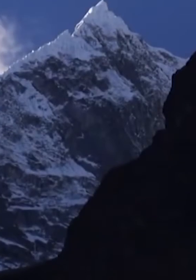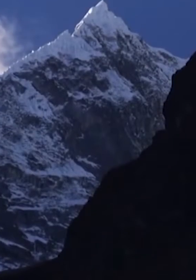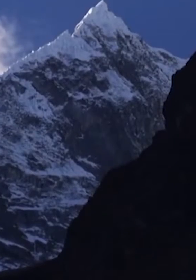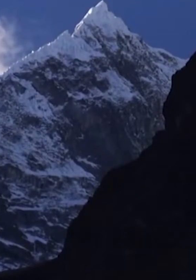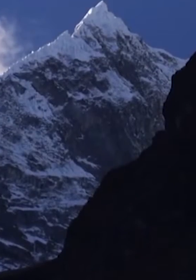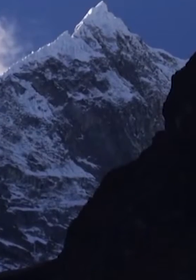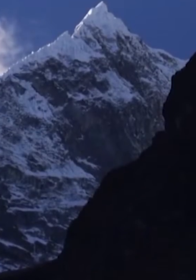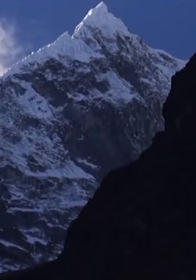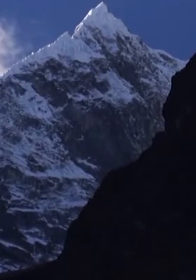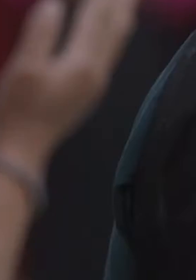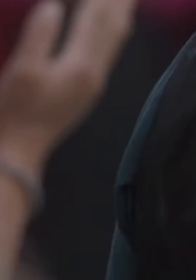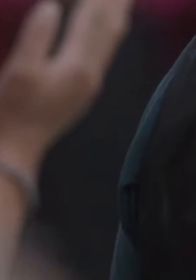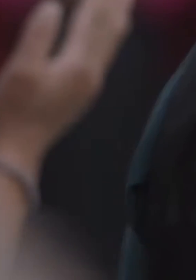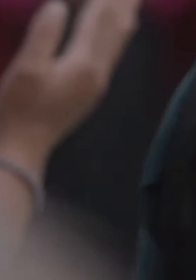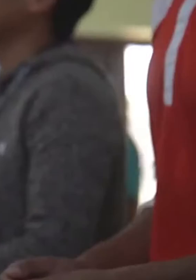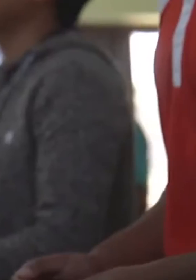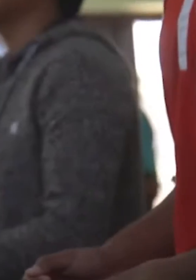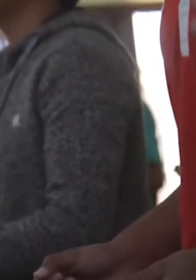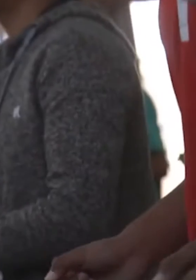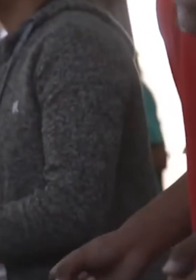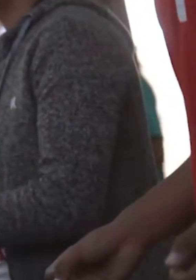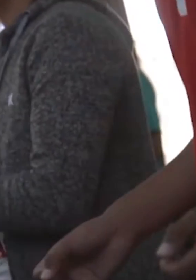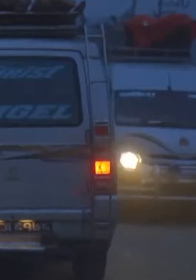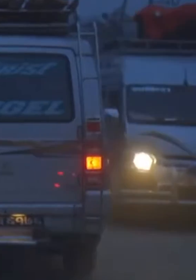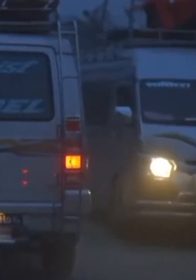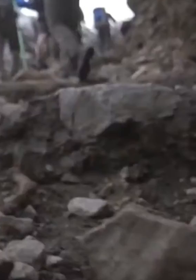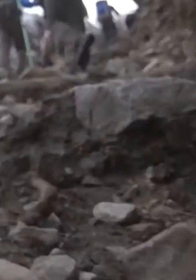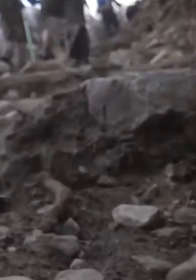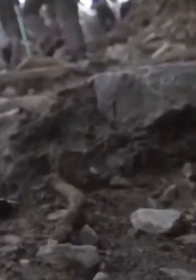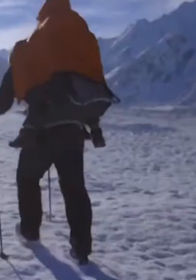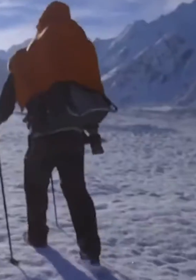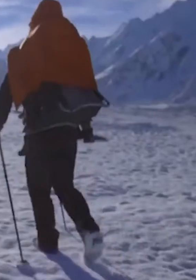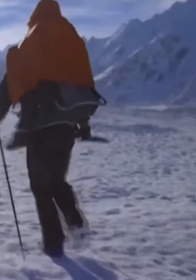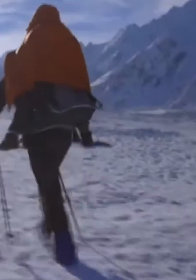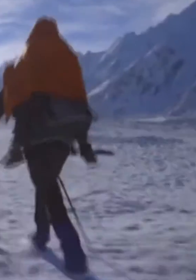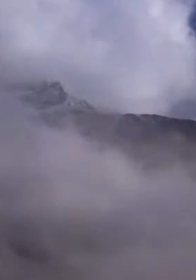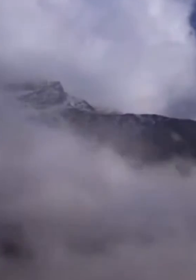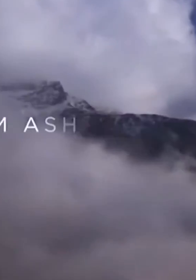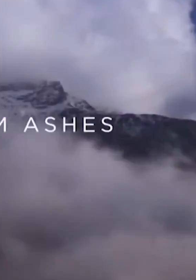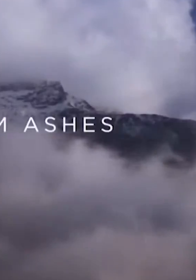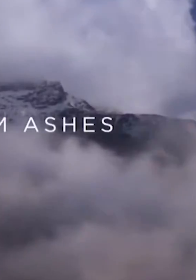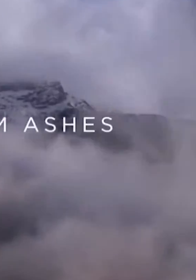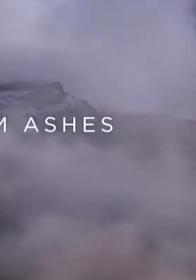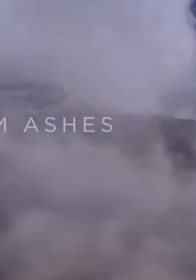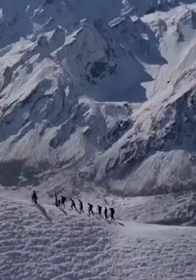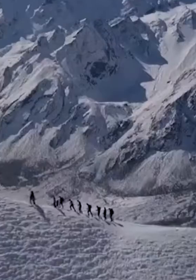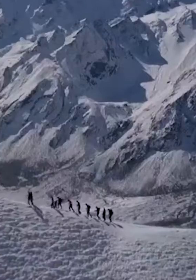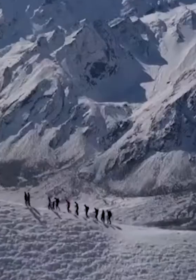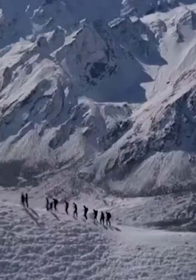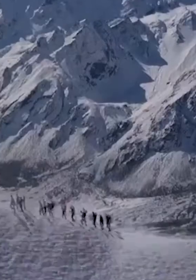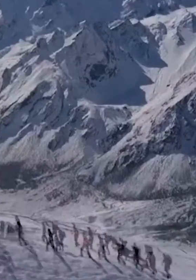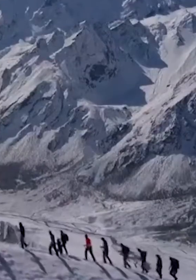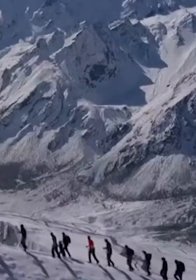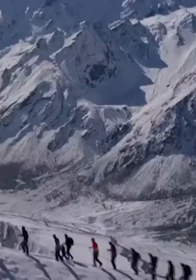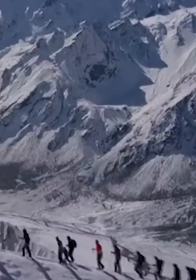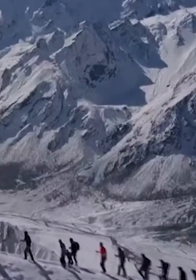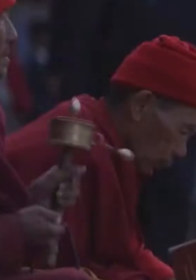God's already promised his kingdom is coming, but we have to choose to do exactly what he's asking us to do, to give up